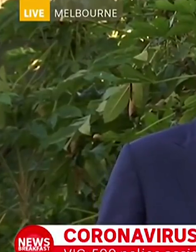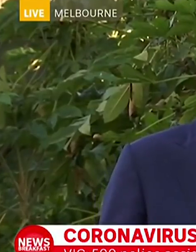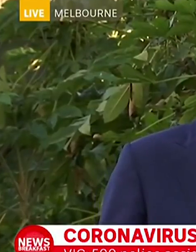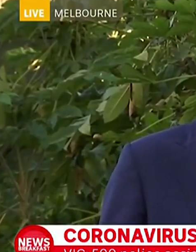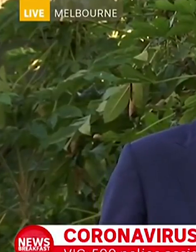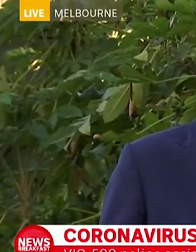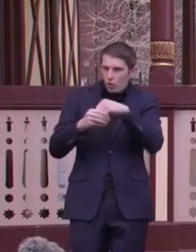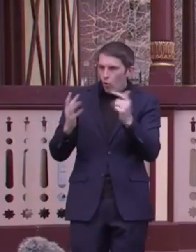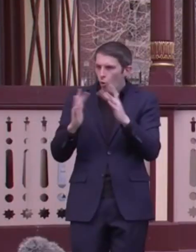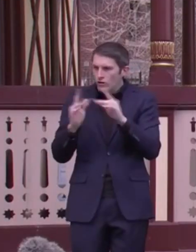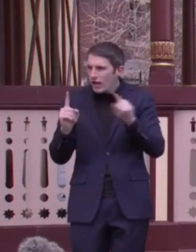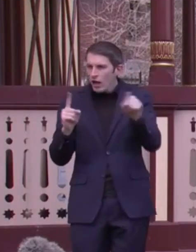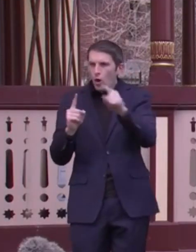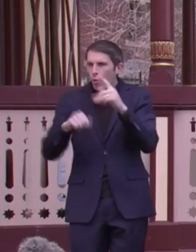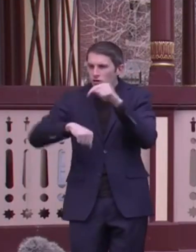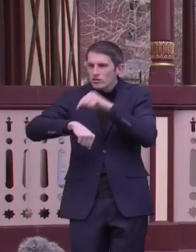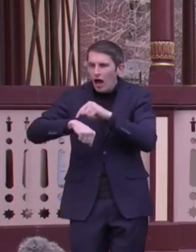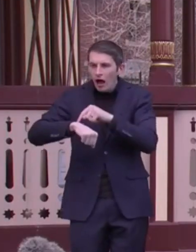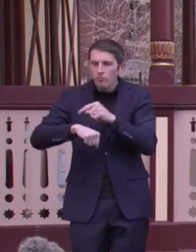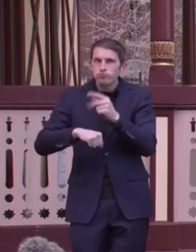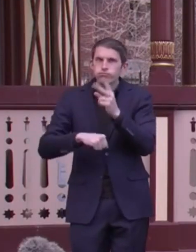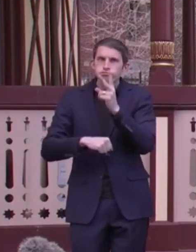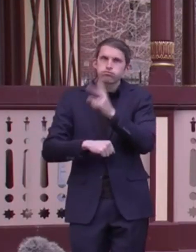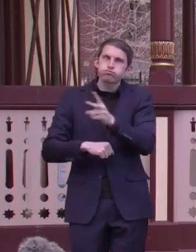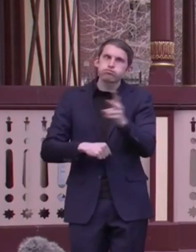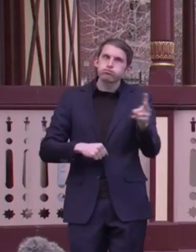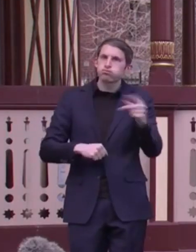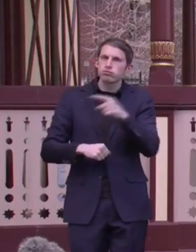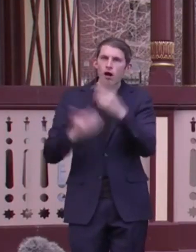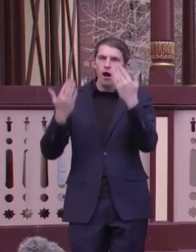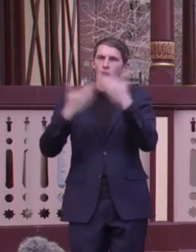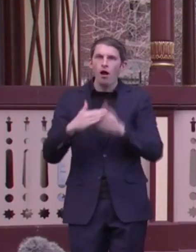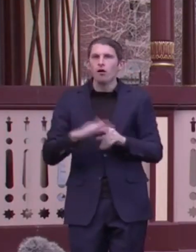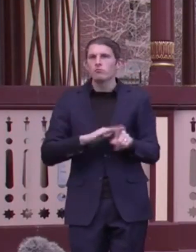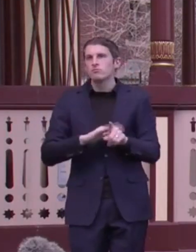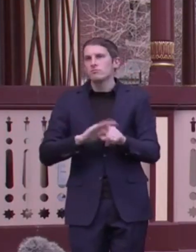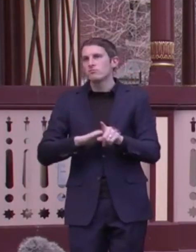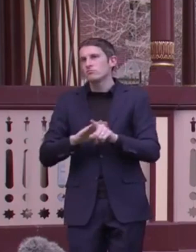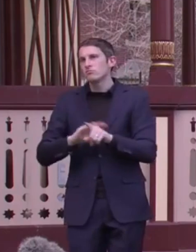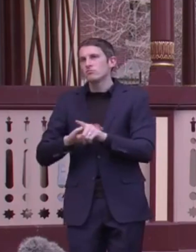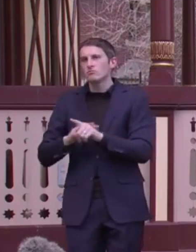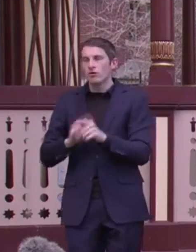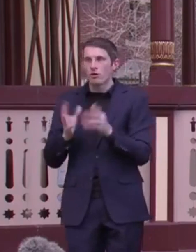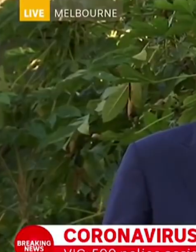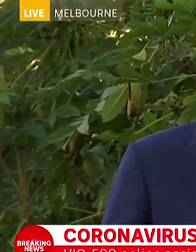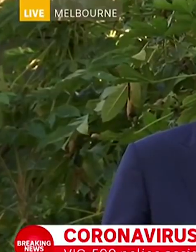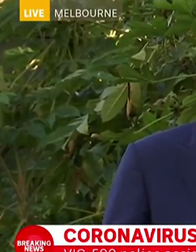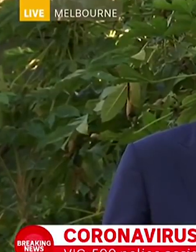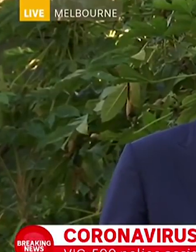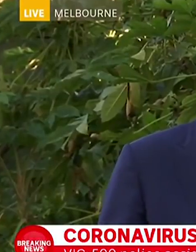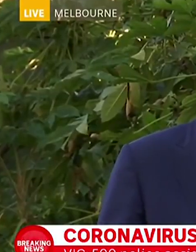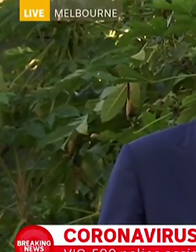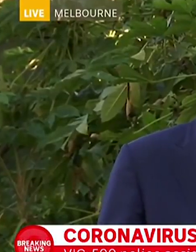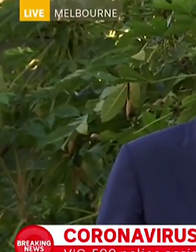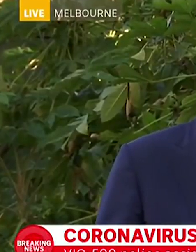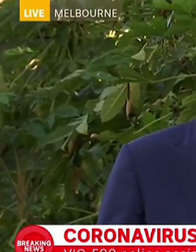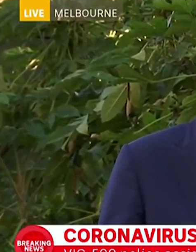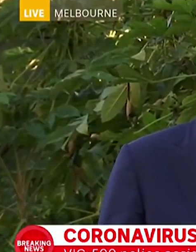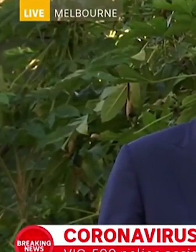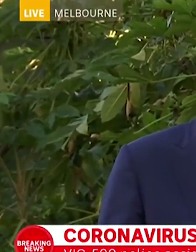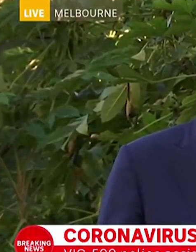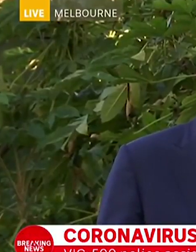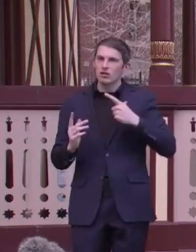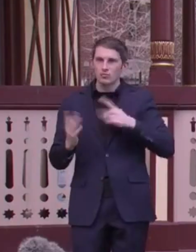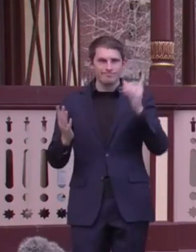face. That's not appropriate. But you'd probably tell me all about it. All it will do is spread